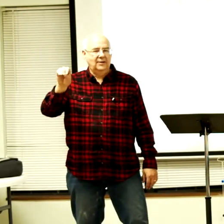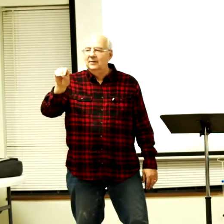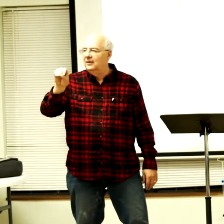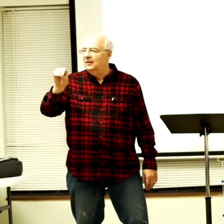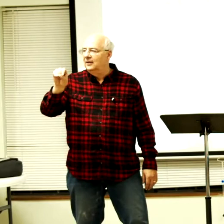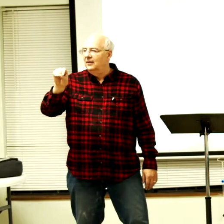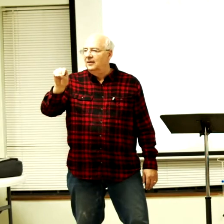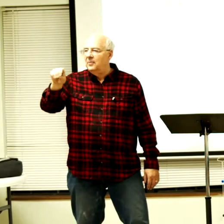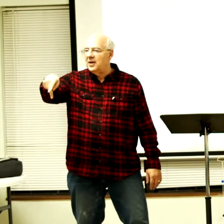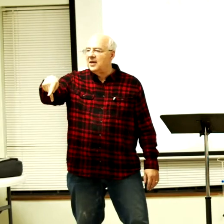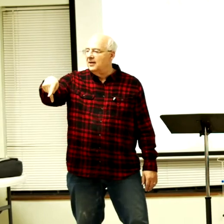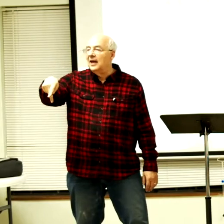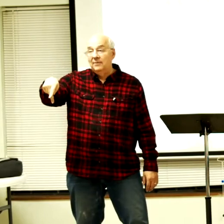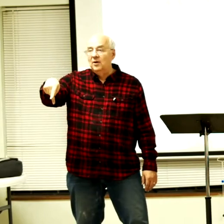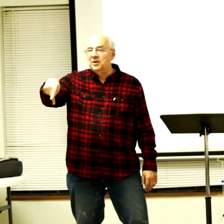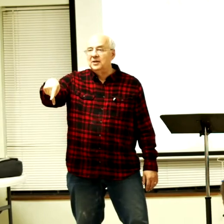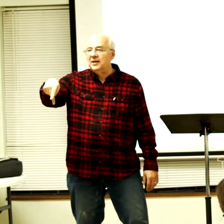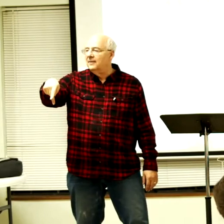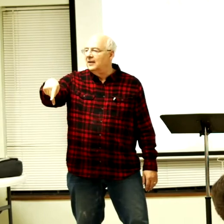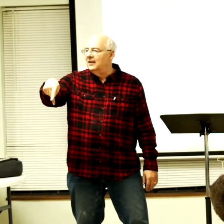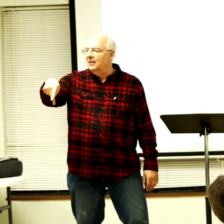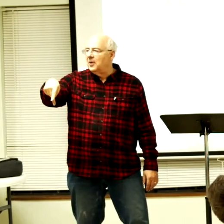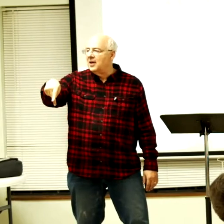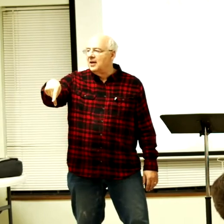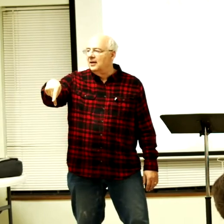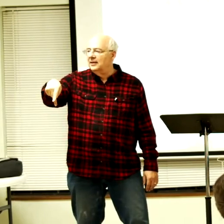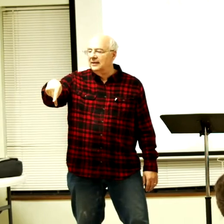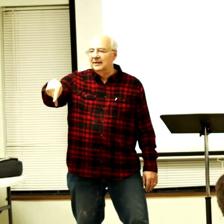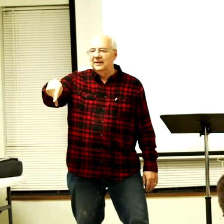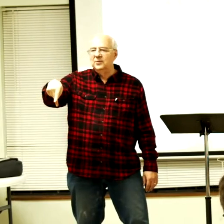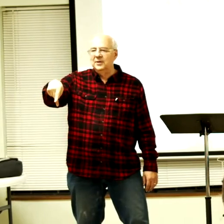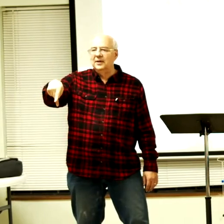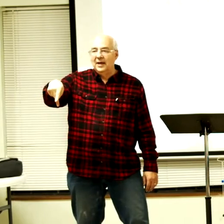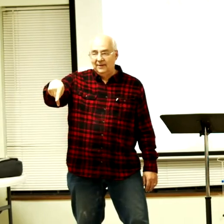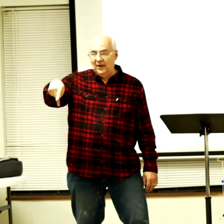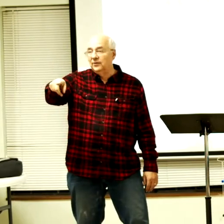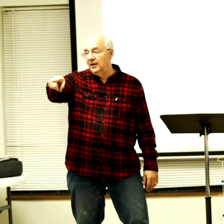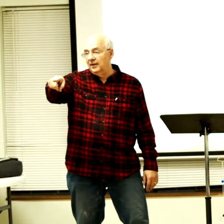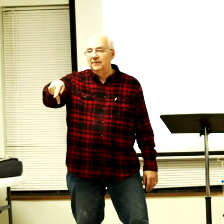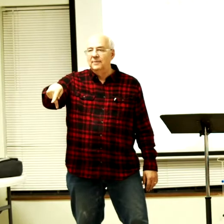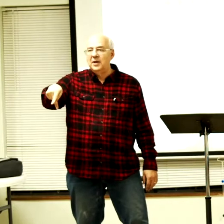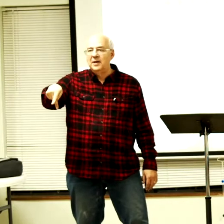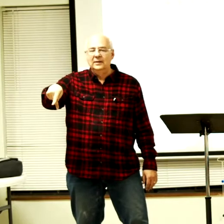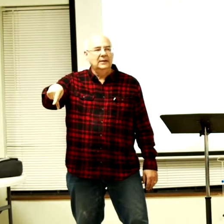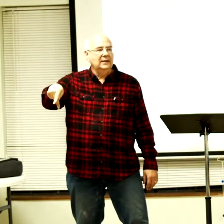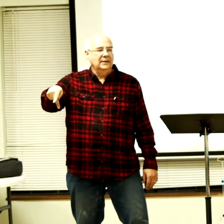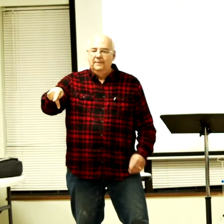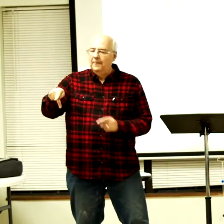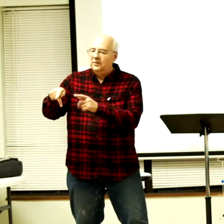O. P, yeah, O's easy. P, this one's, yeah, that's very good. P, so